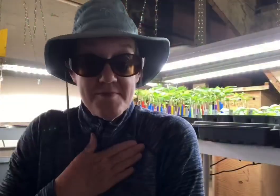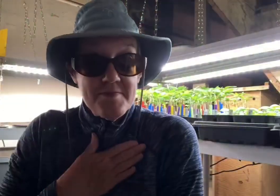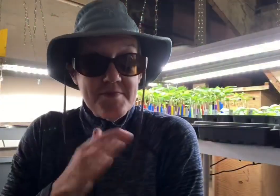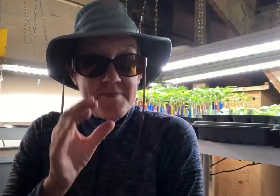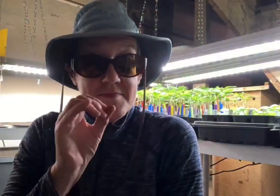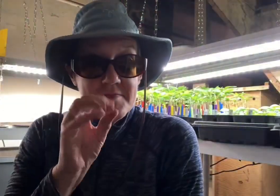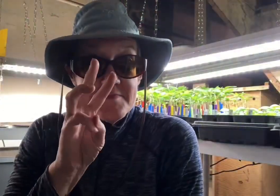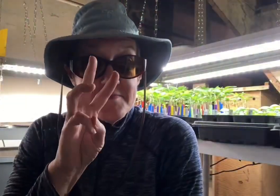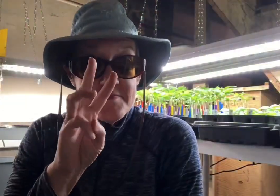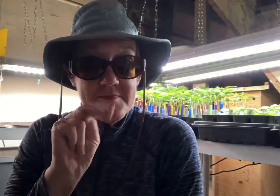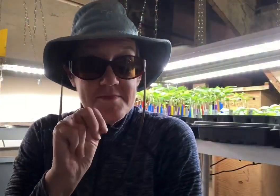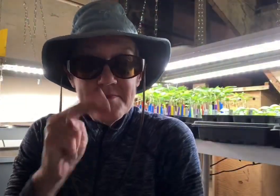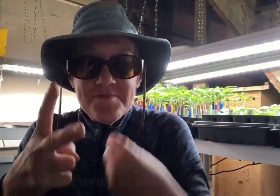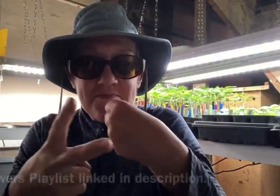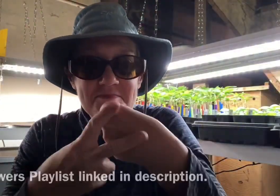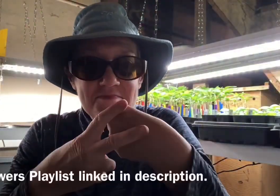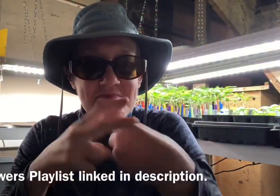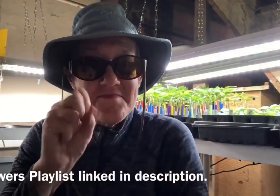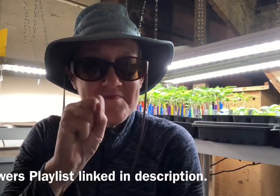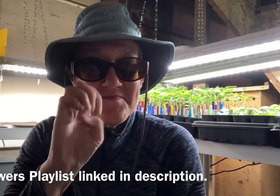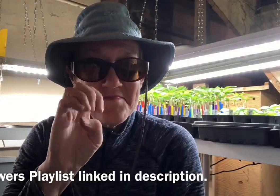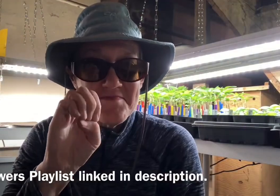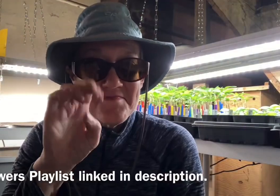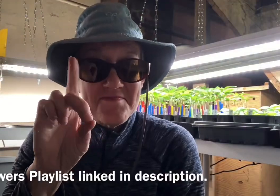These are from my own saved seeds,